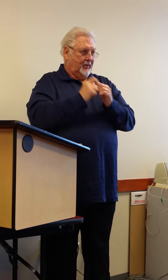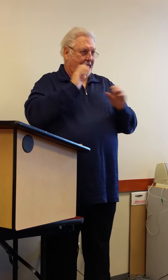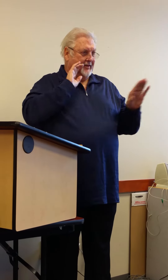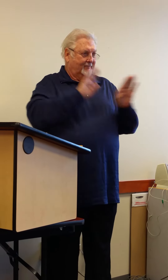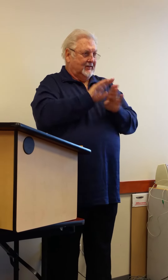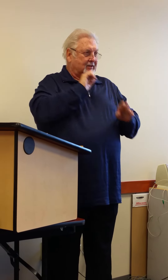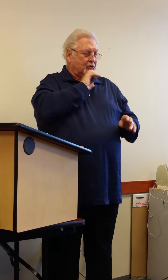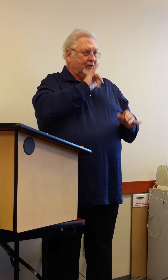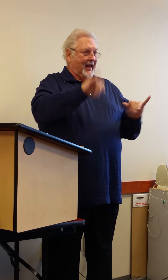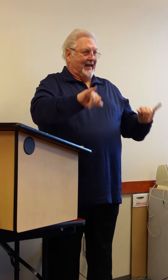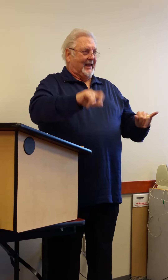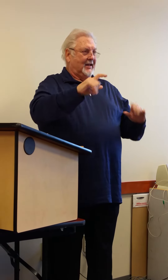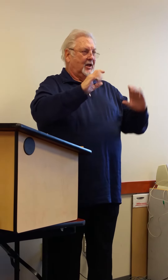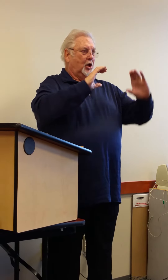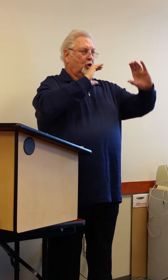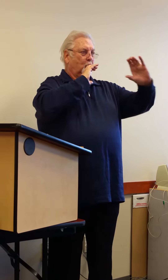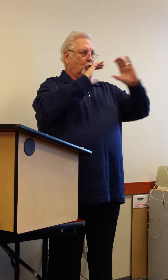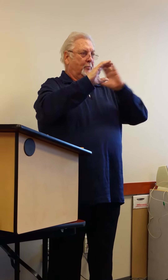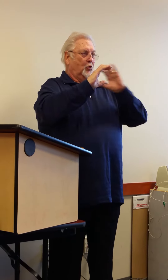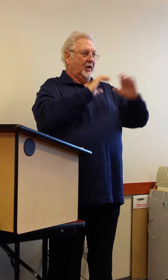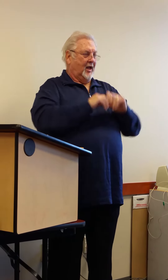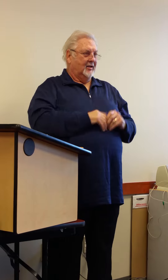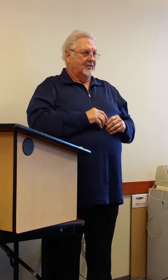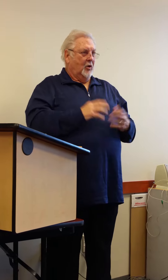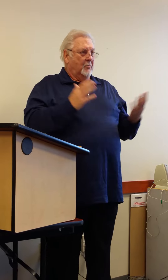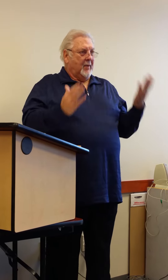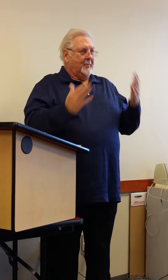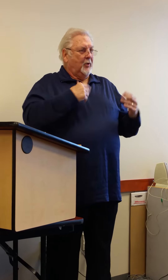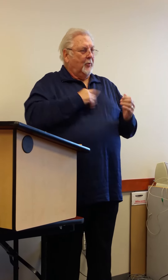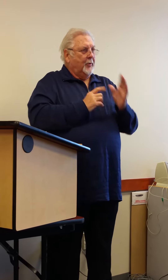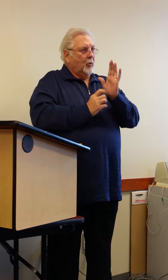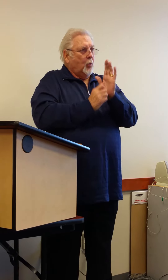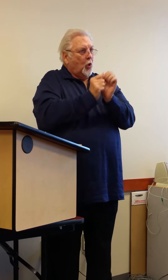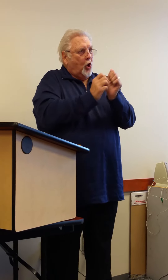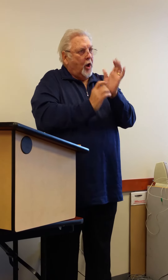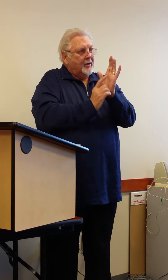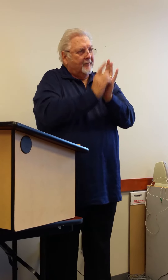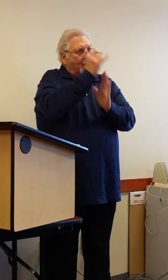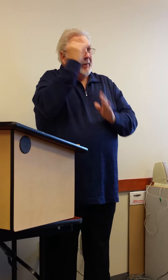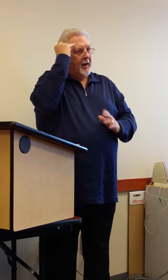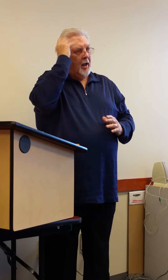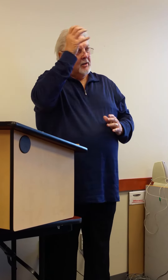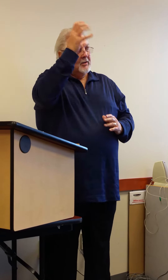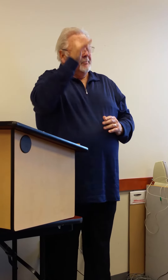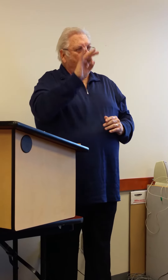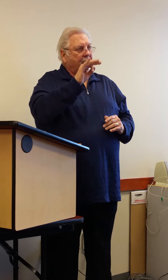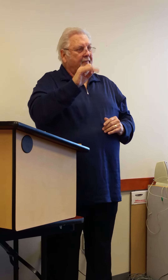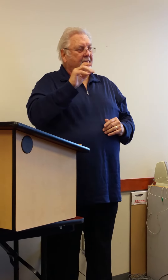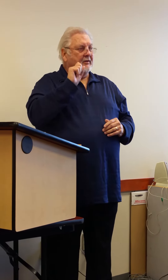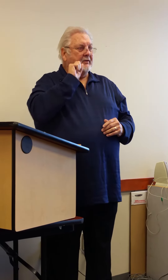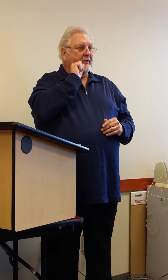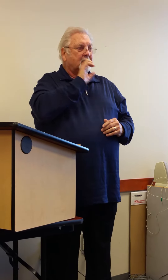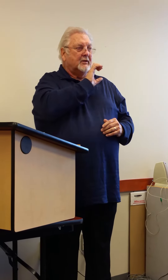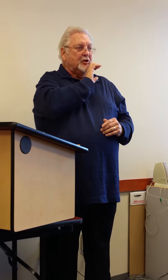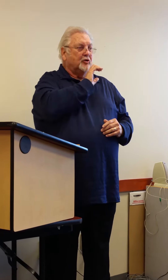community with the deaf senior citizens that need communication. Maybe we can develop the concept and ideas